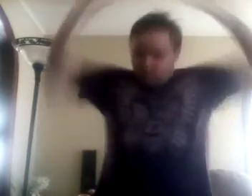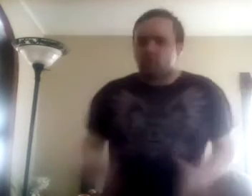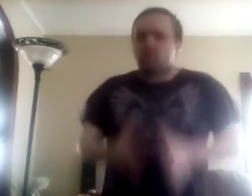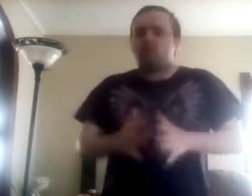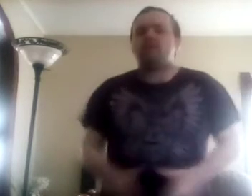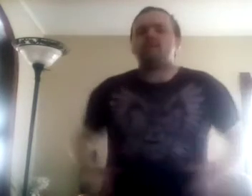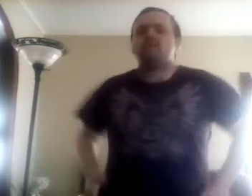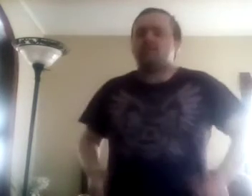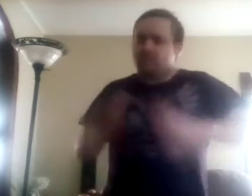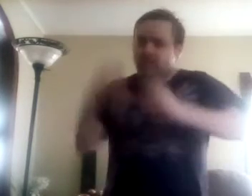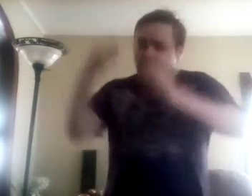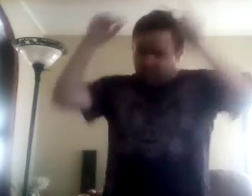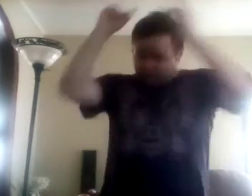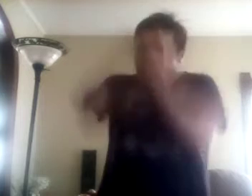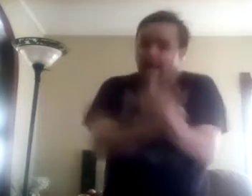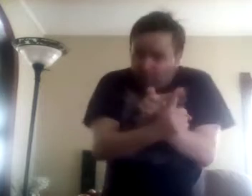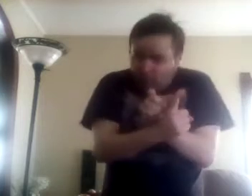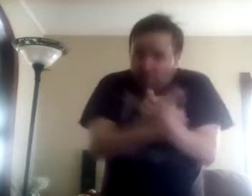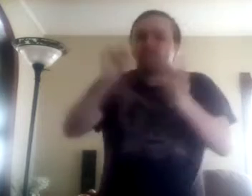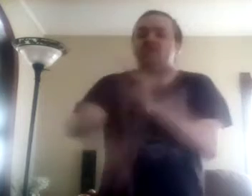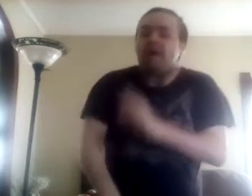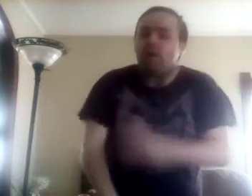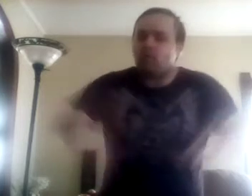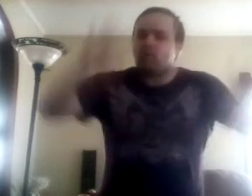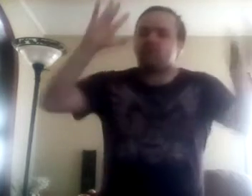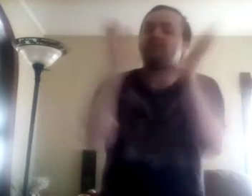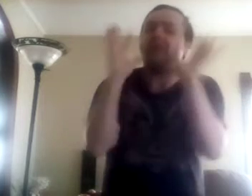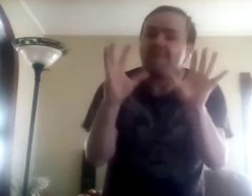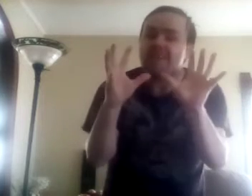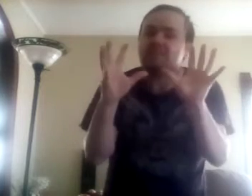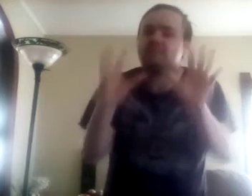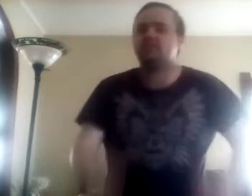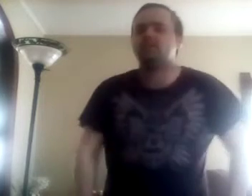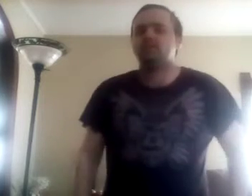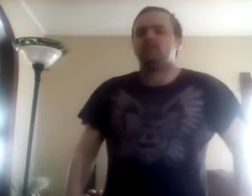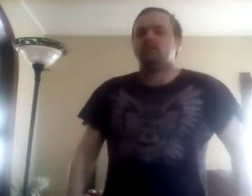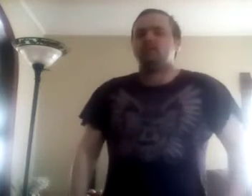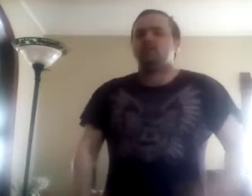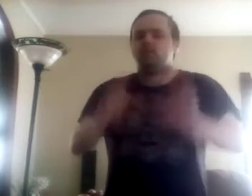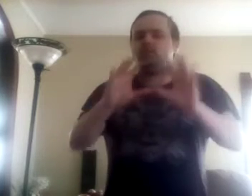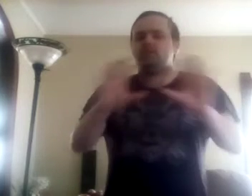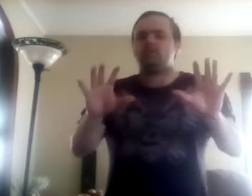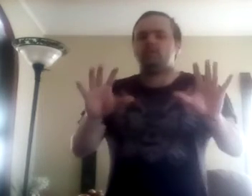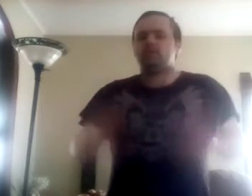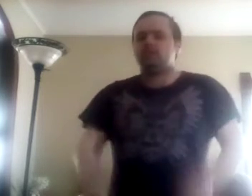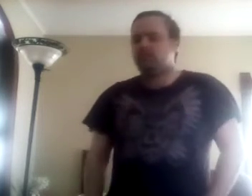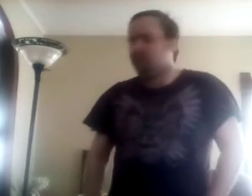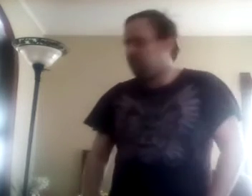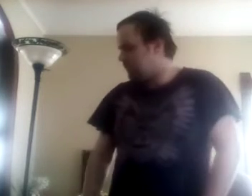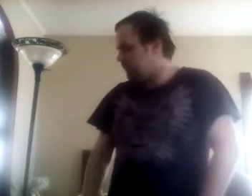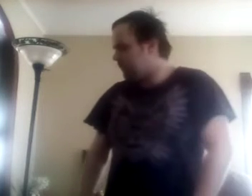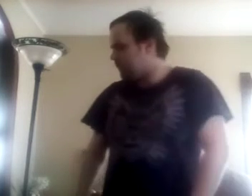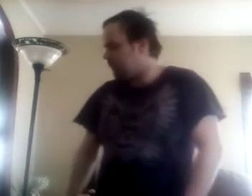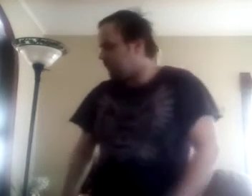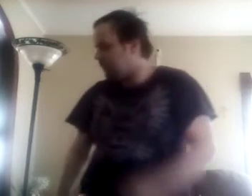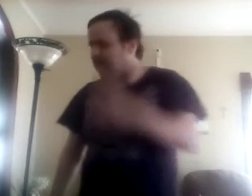food you were eating, my kid. Safe, sound, kindness. For the good. Thank you. And